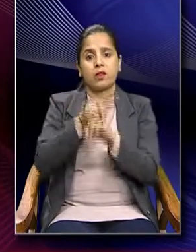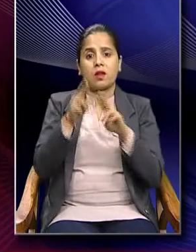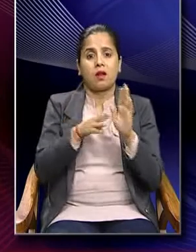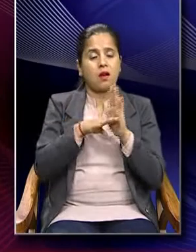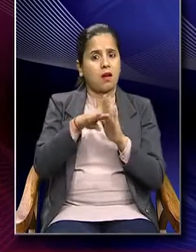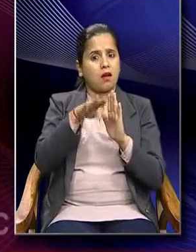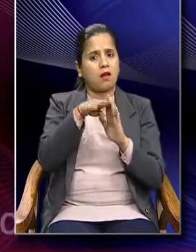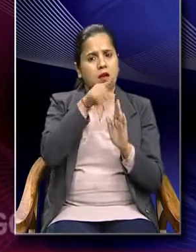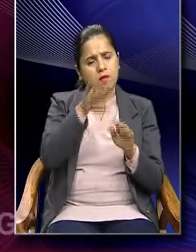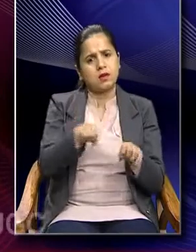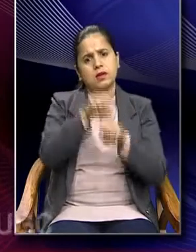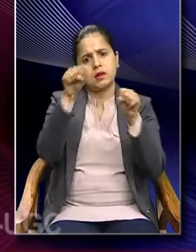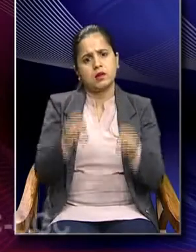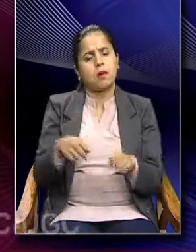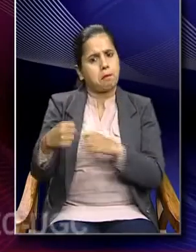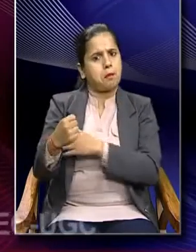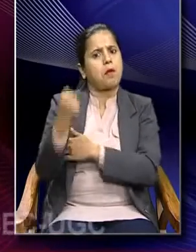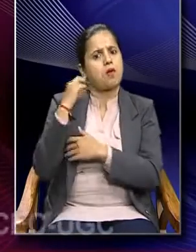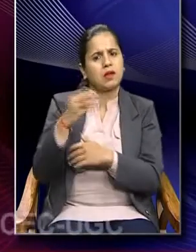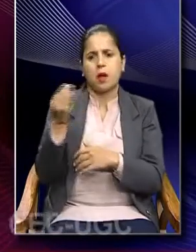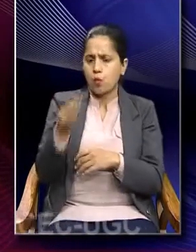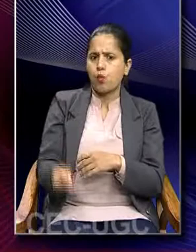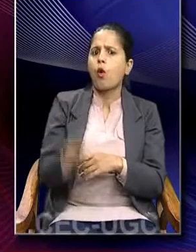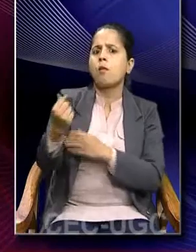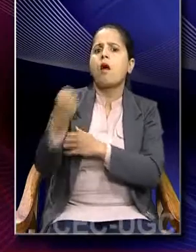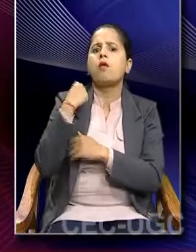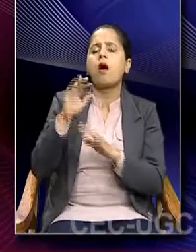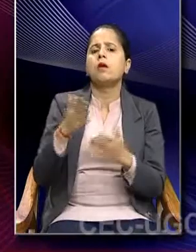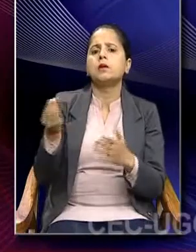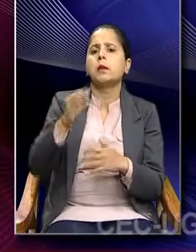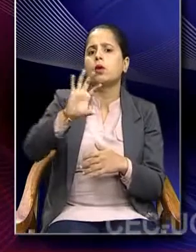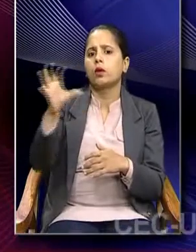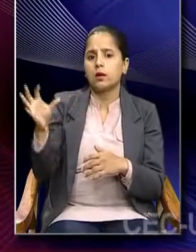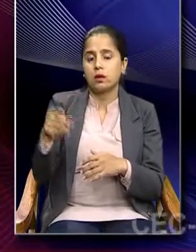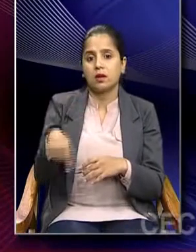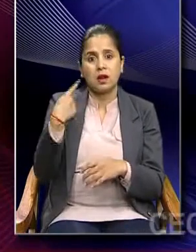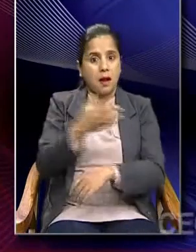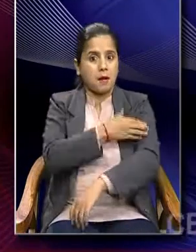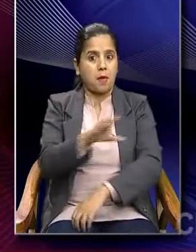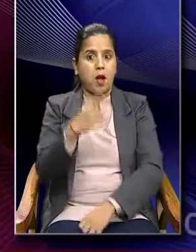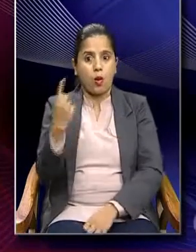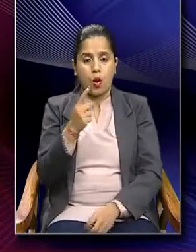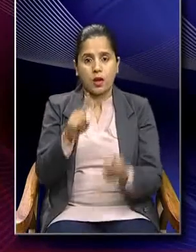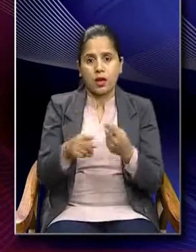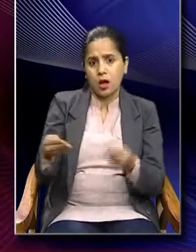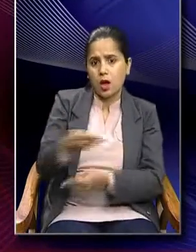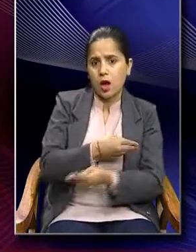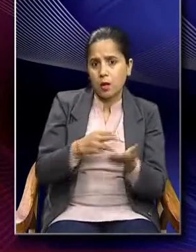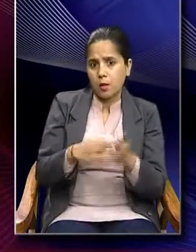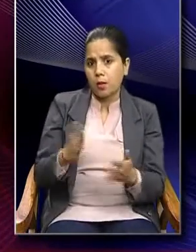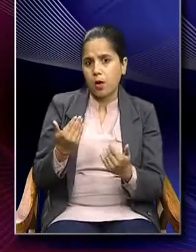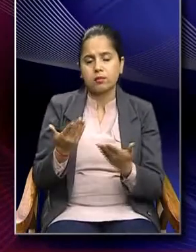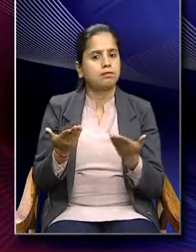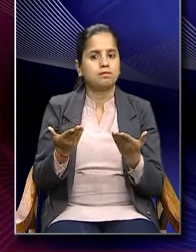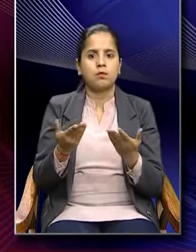is also a system of power. So some countries are more powerful, and power is not just economic in nature, or power is